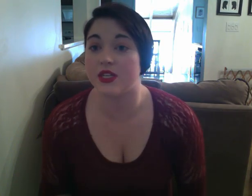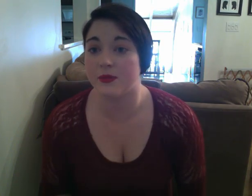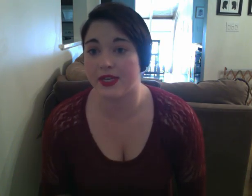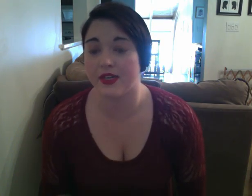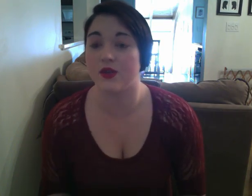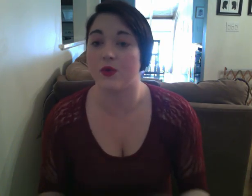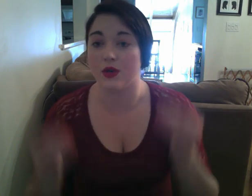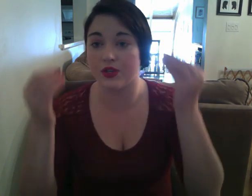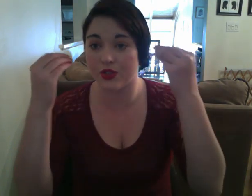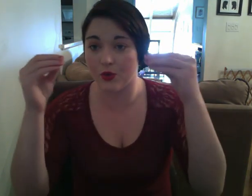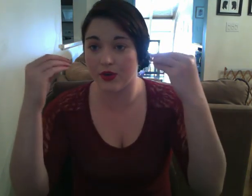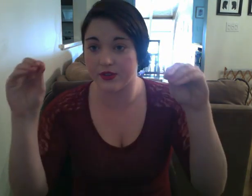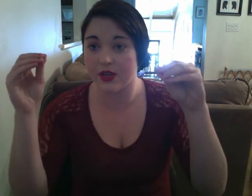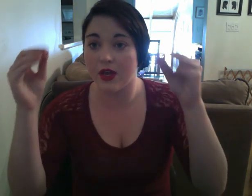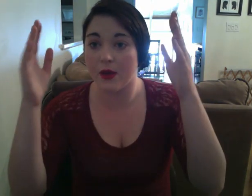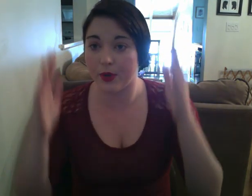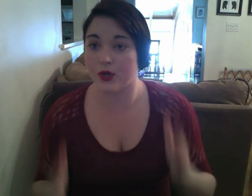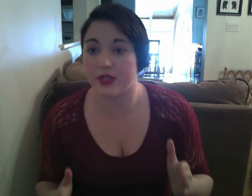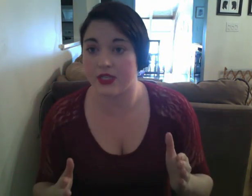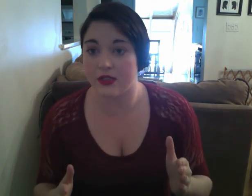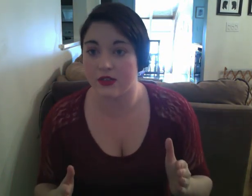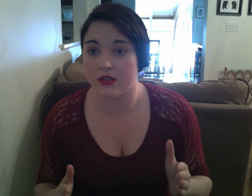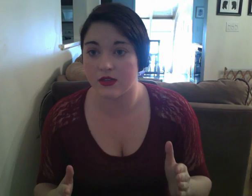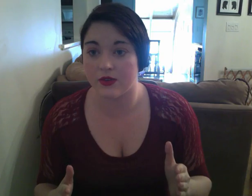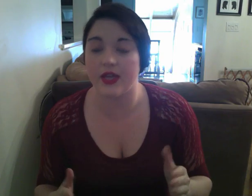Retailman or stores, person. Okay.